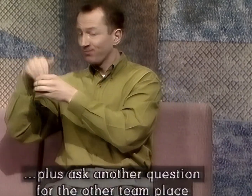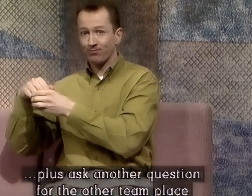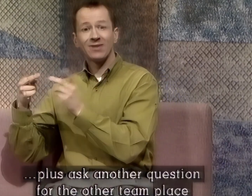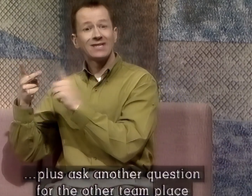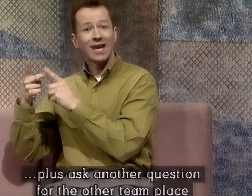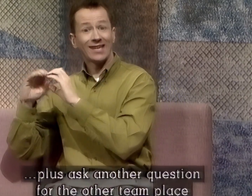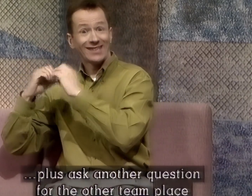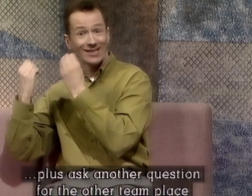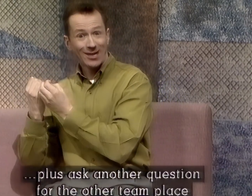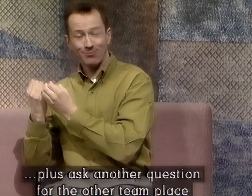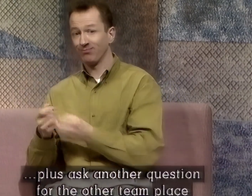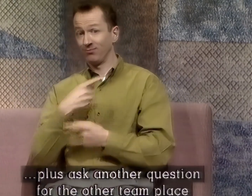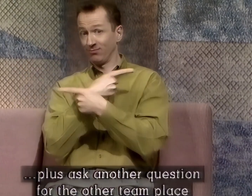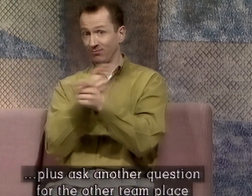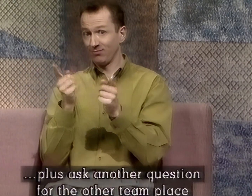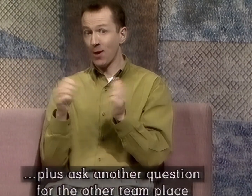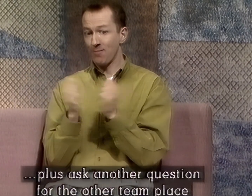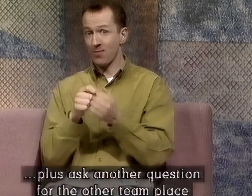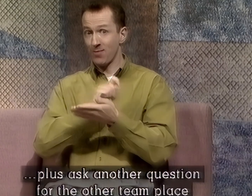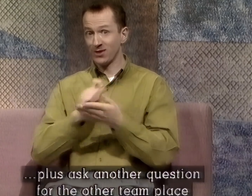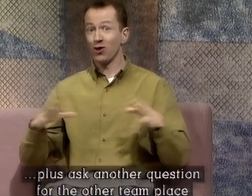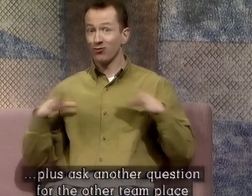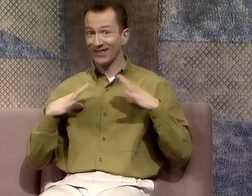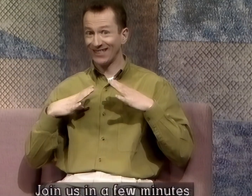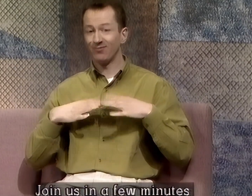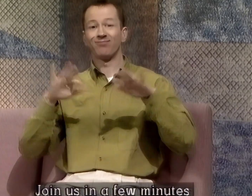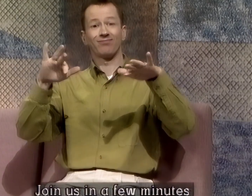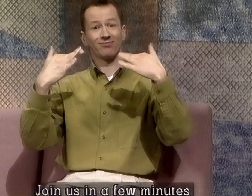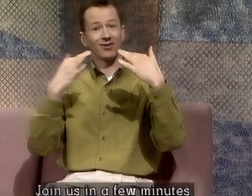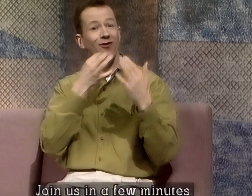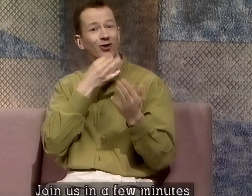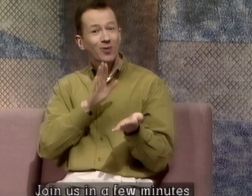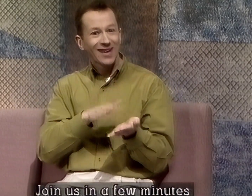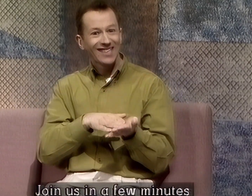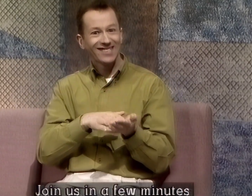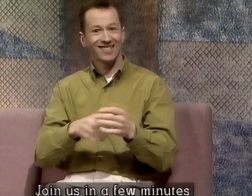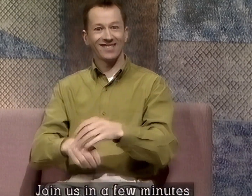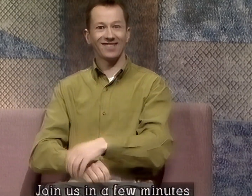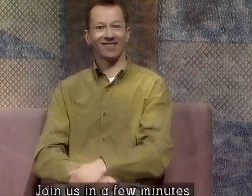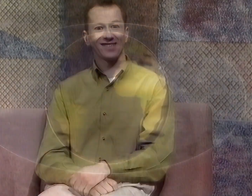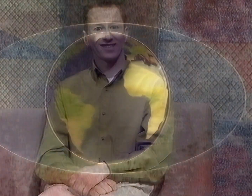question for the other team place, so get a pencil and paper ready and join us again in a few minutes.